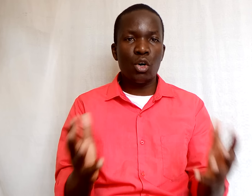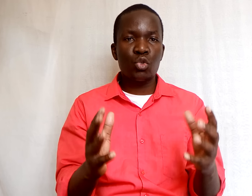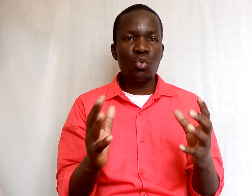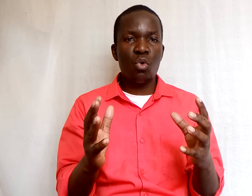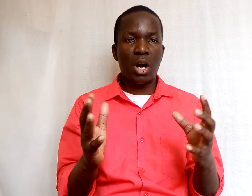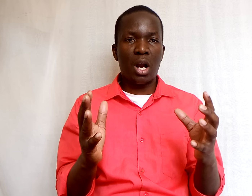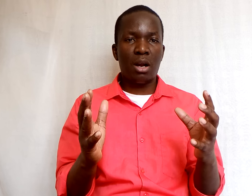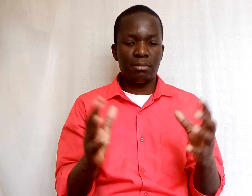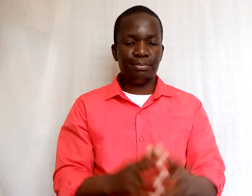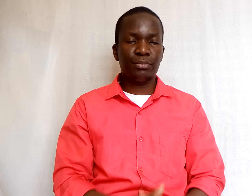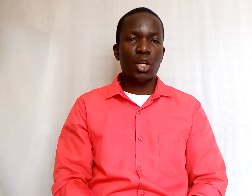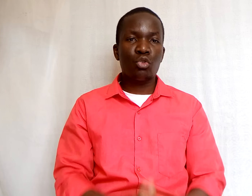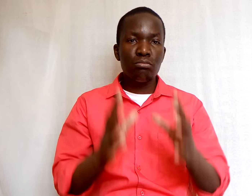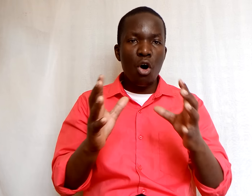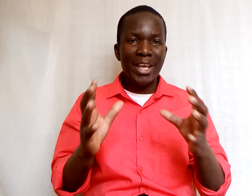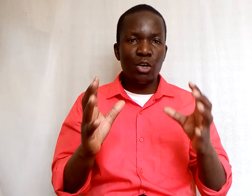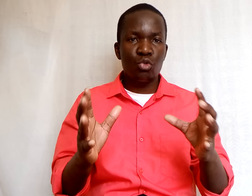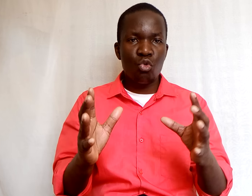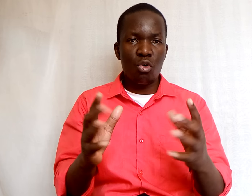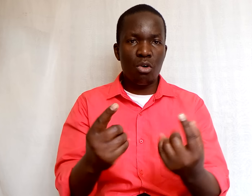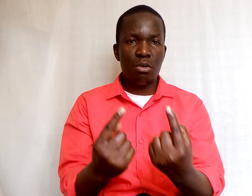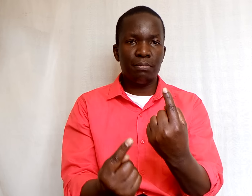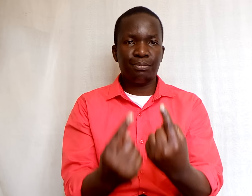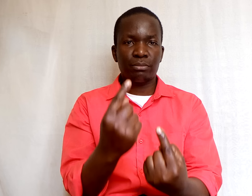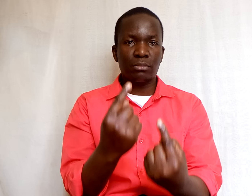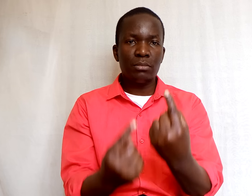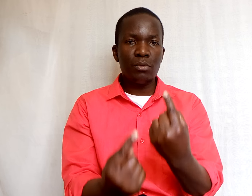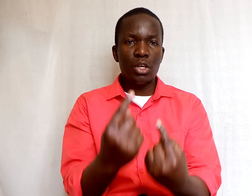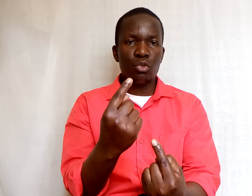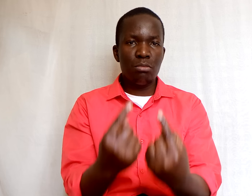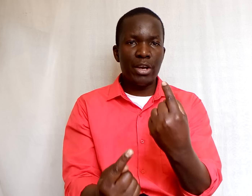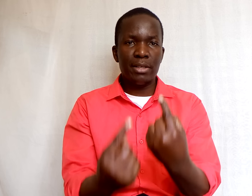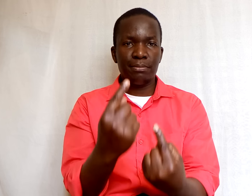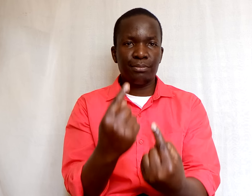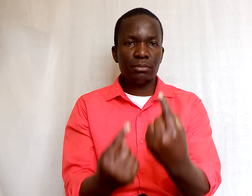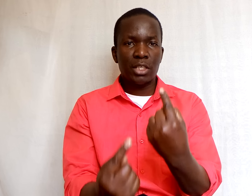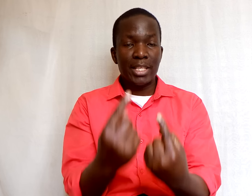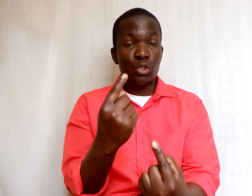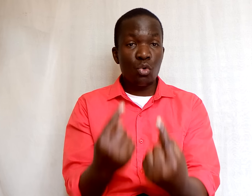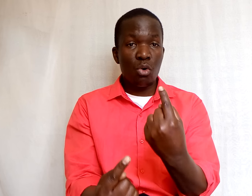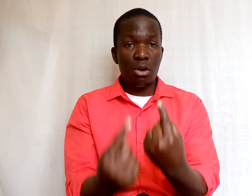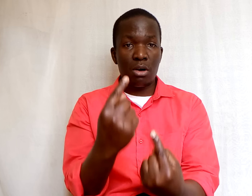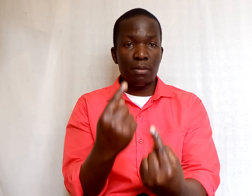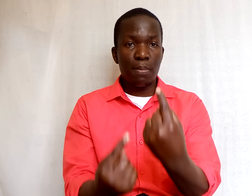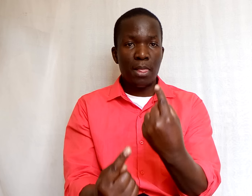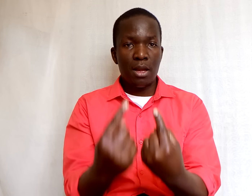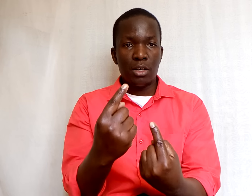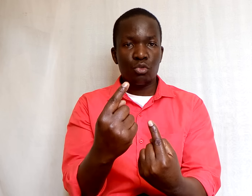to cook. To boil or to cook. To boil. This to cook. To